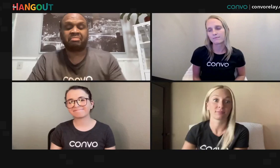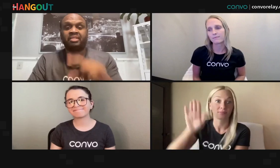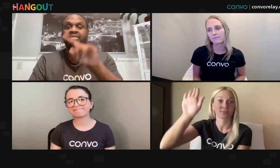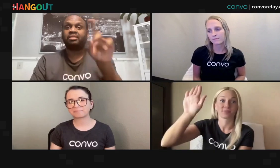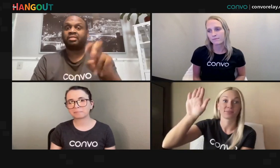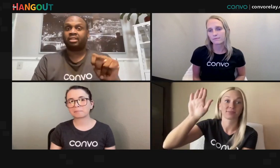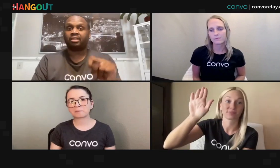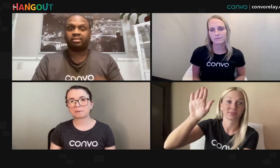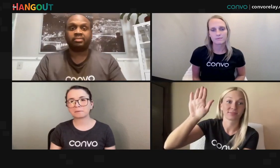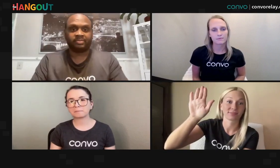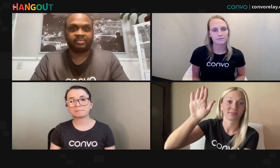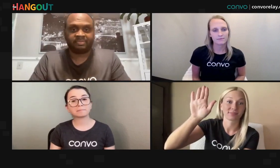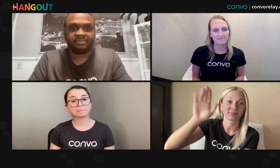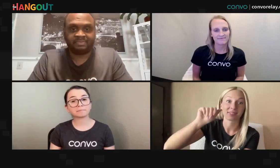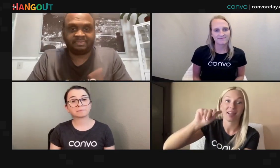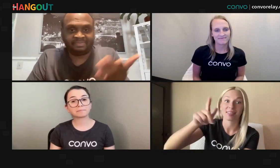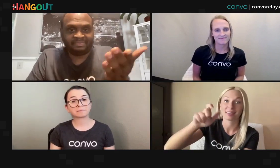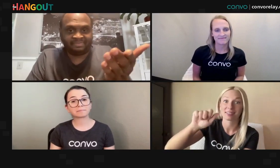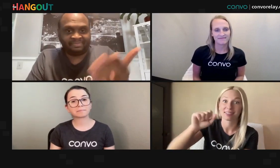us. That's great.